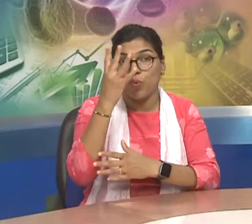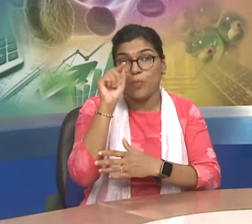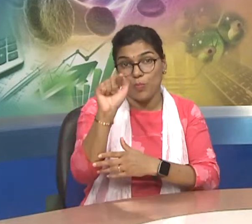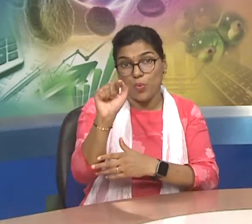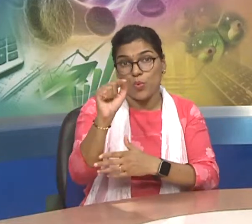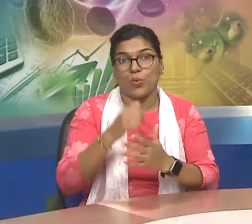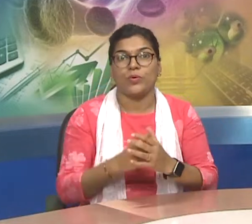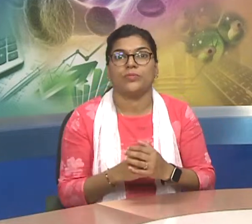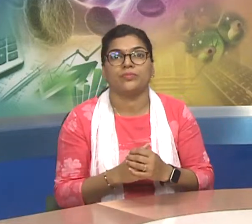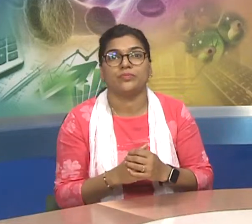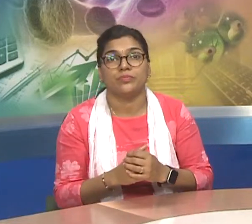Point number 4,